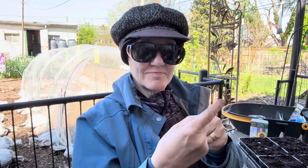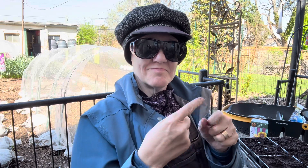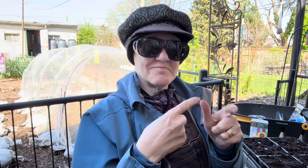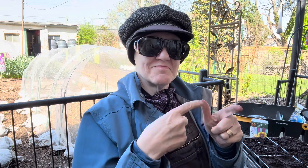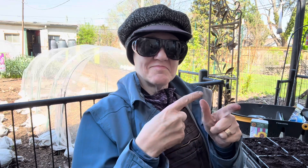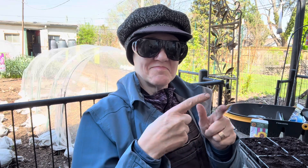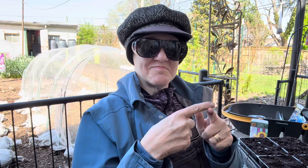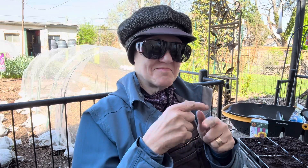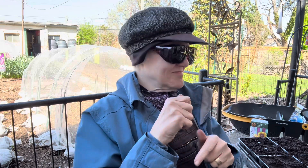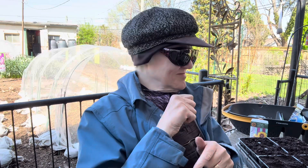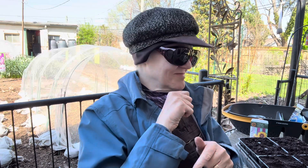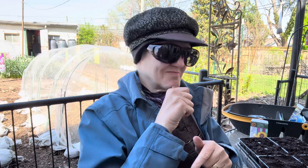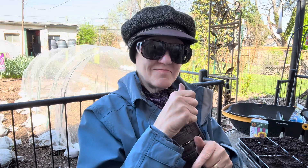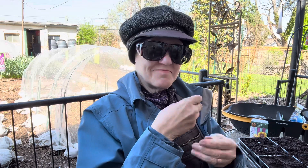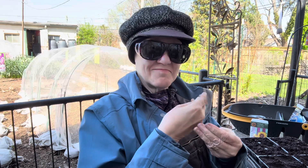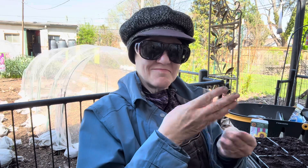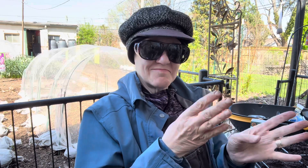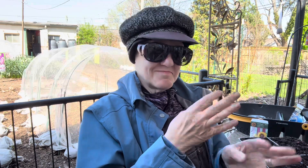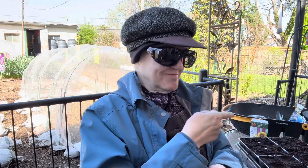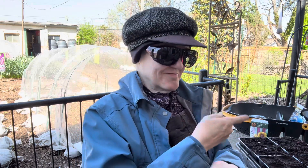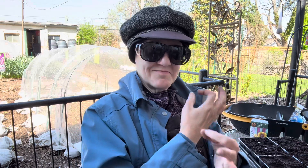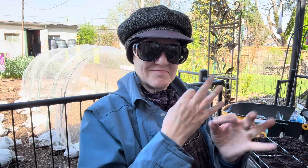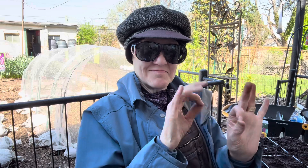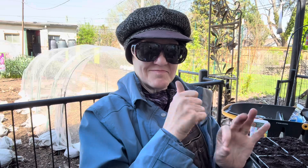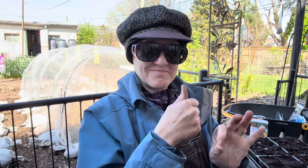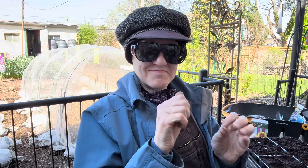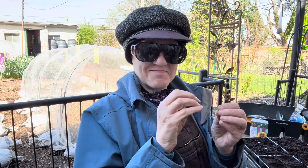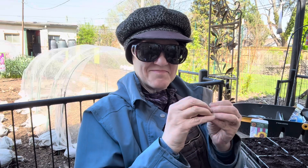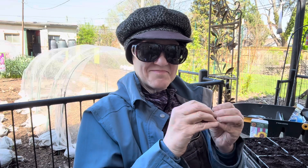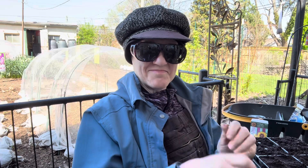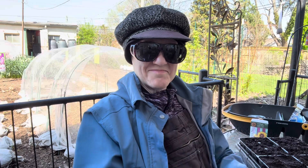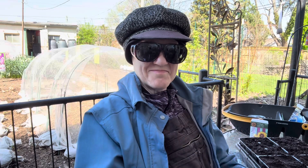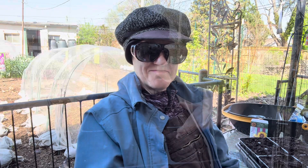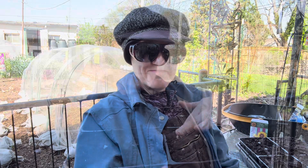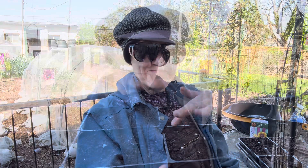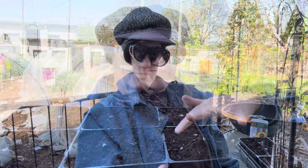next year, then I won't give these away anymore.